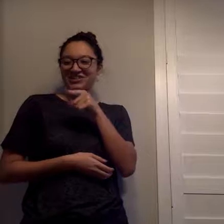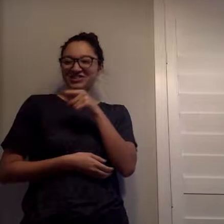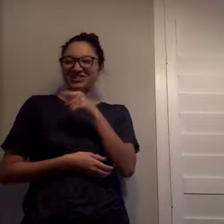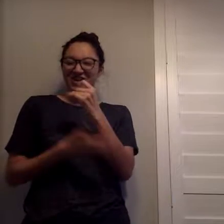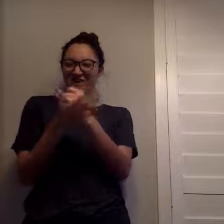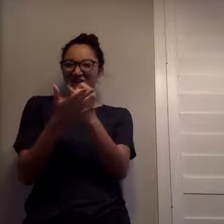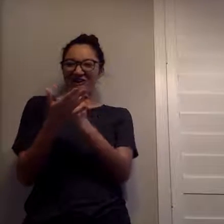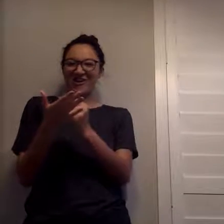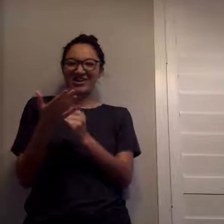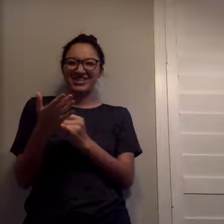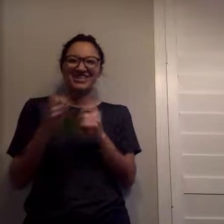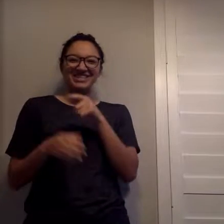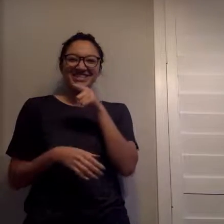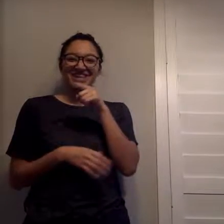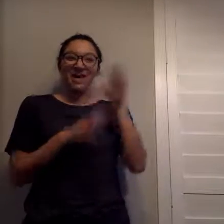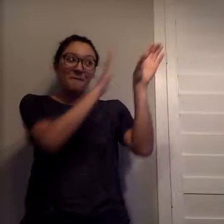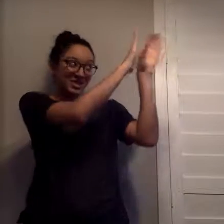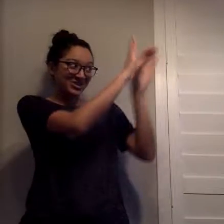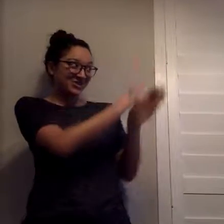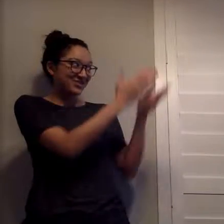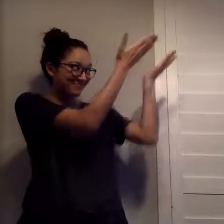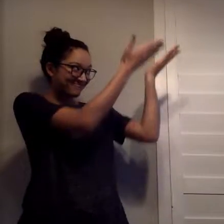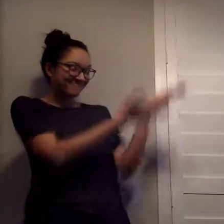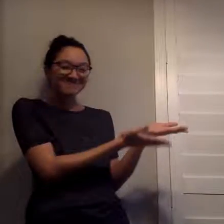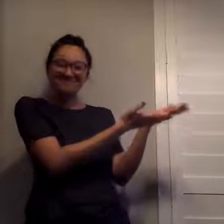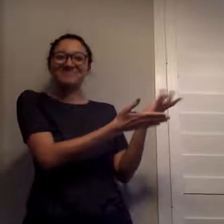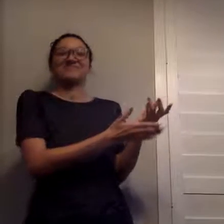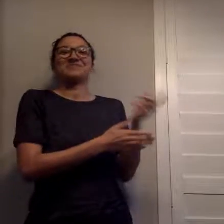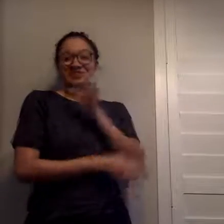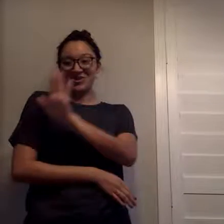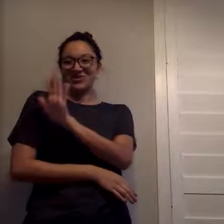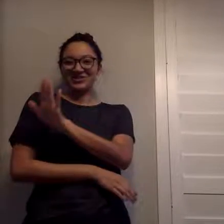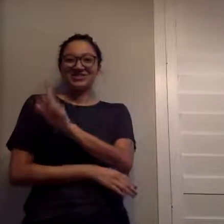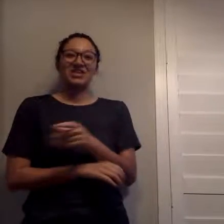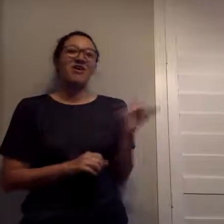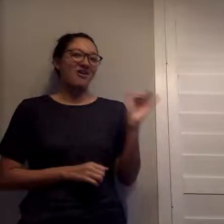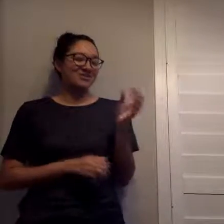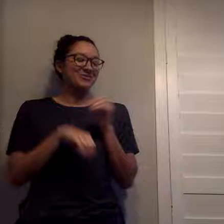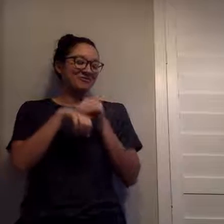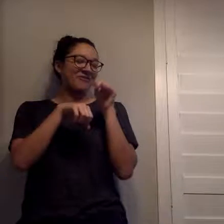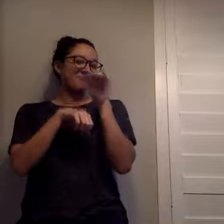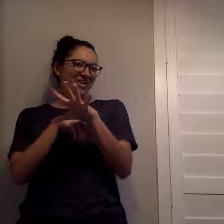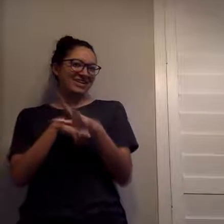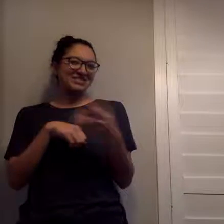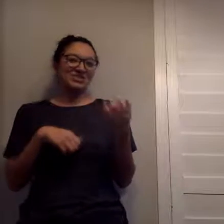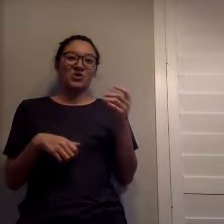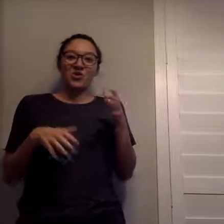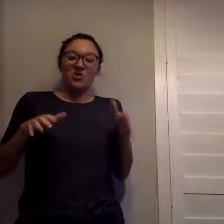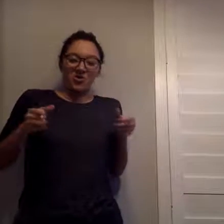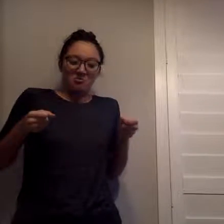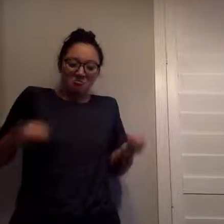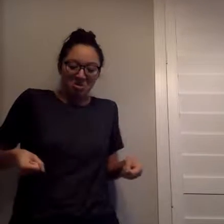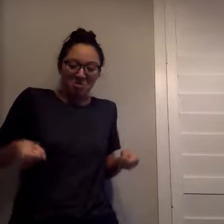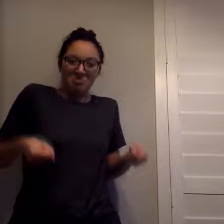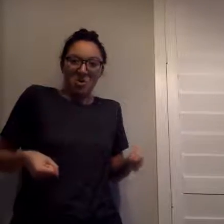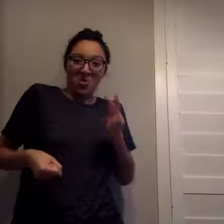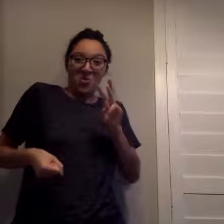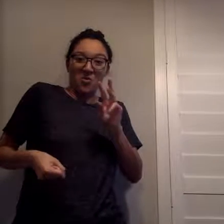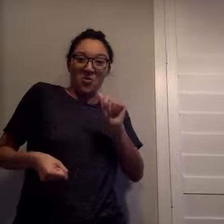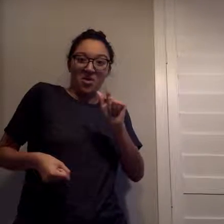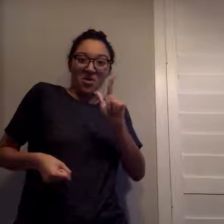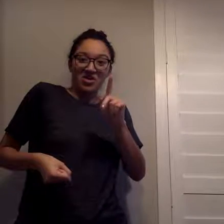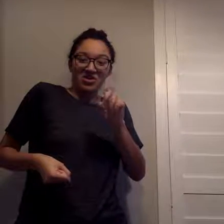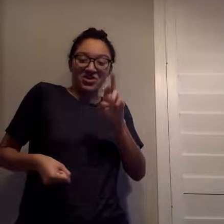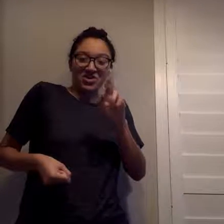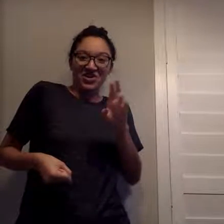So, pro tip, apparently nothing makes you sexier than needing a walker on your first date. So this isn't a story about